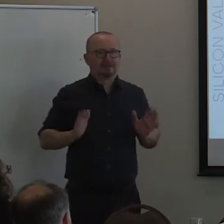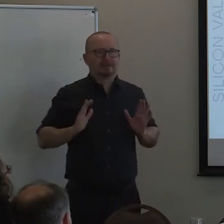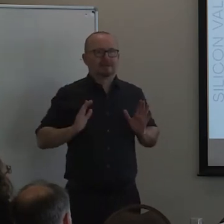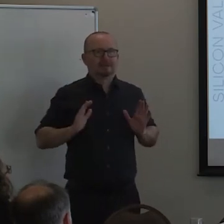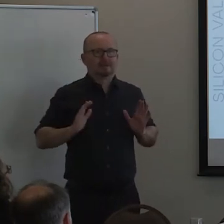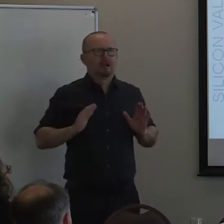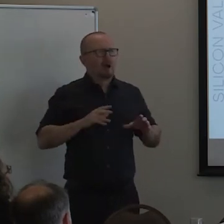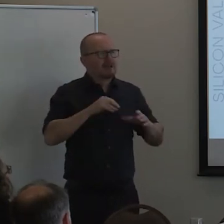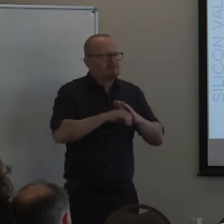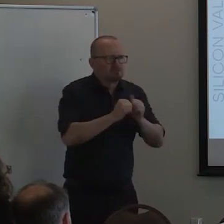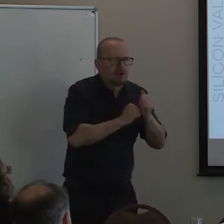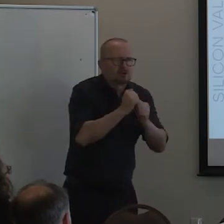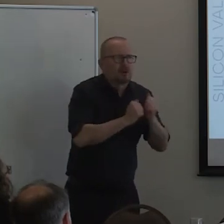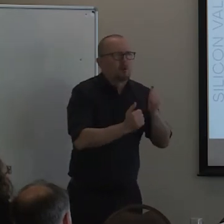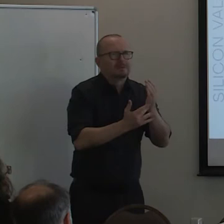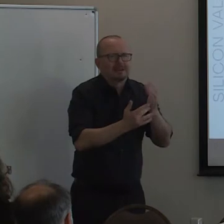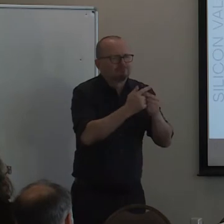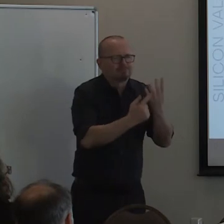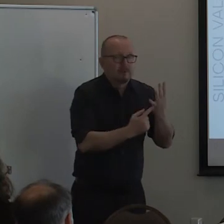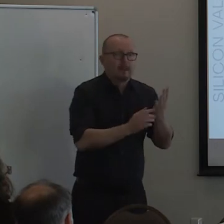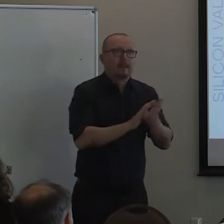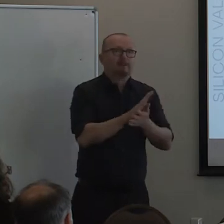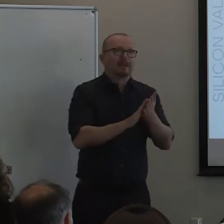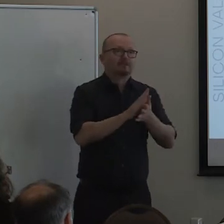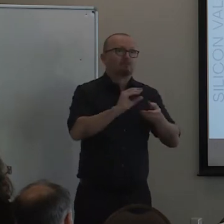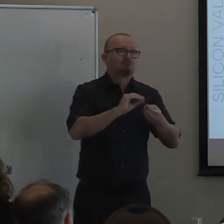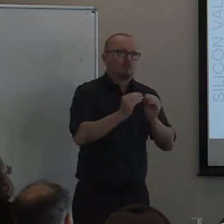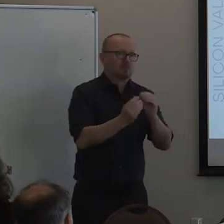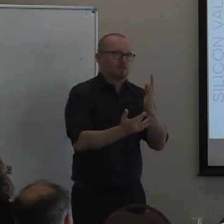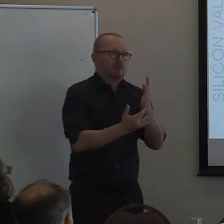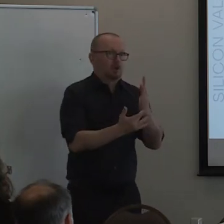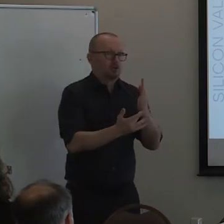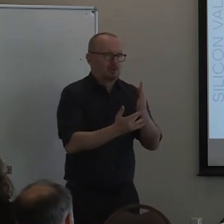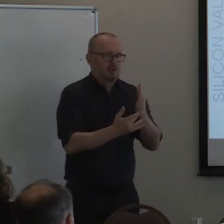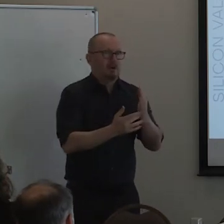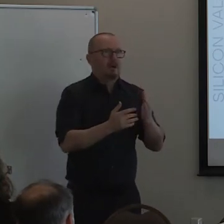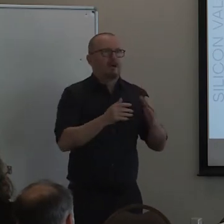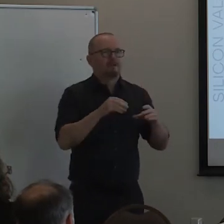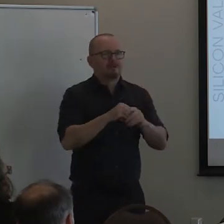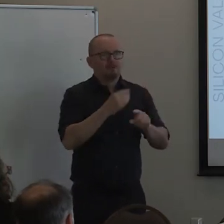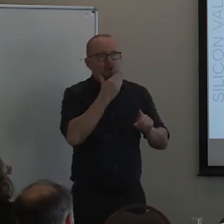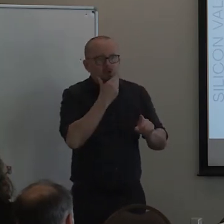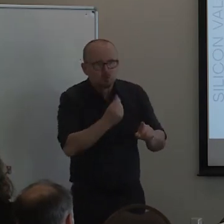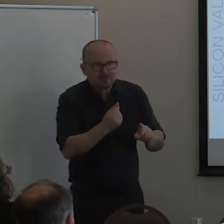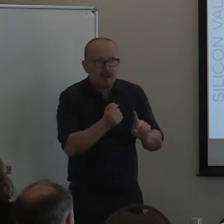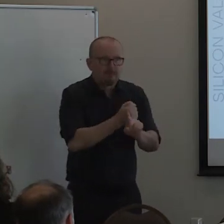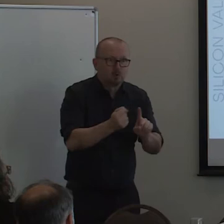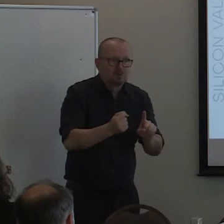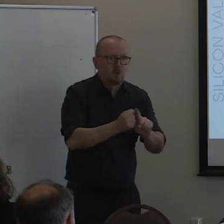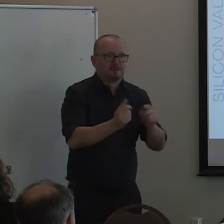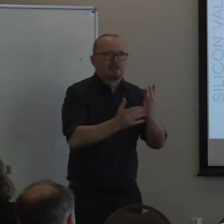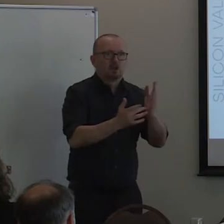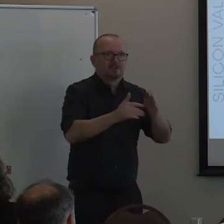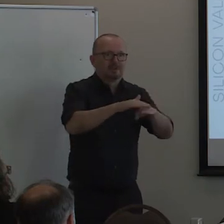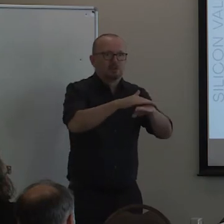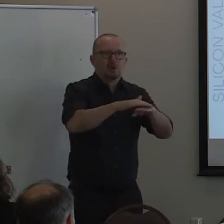infrastructure. And this means that problems with technology are problems with the use and abuse of technology, not the platform itself. So if you ask